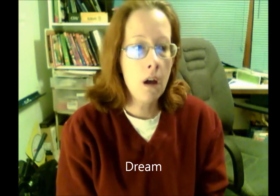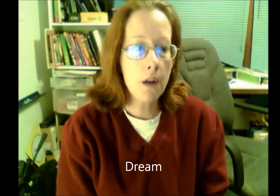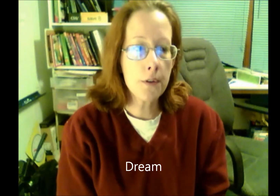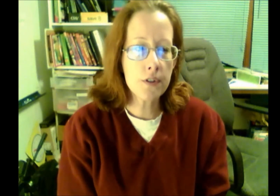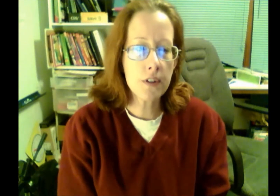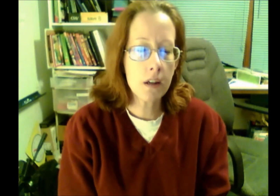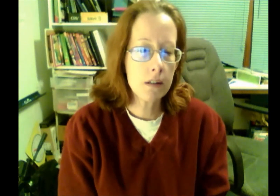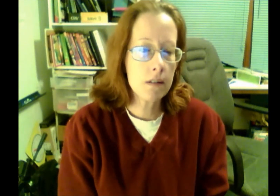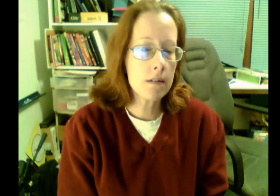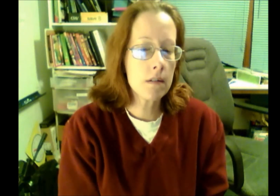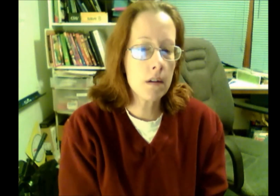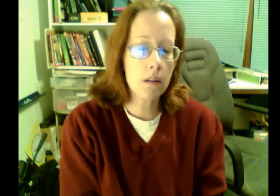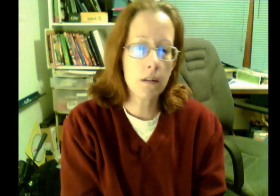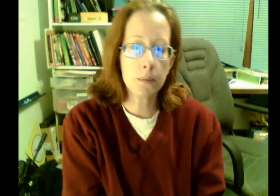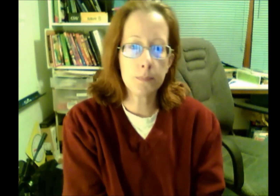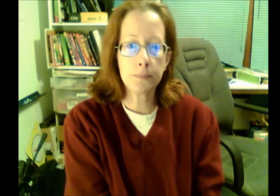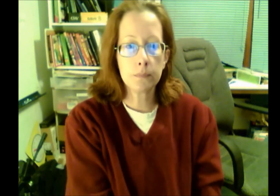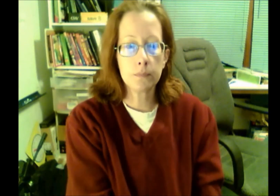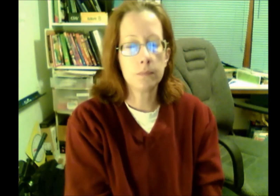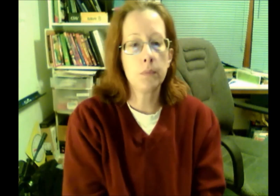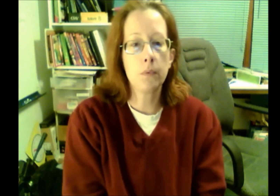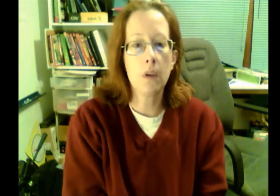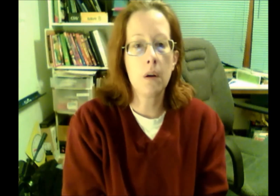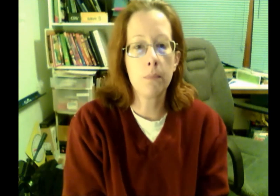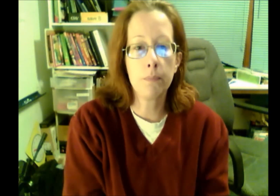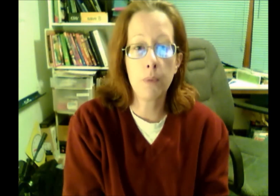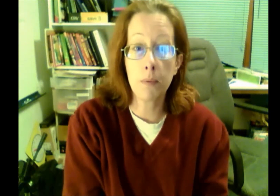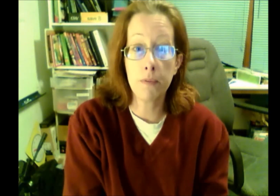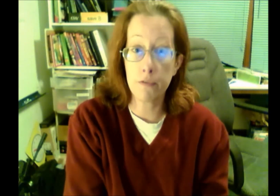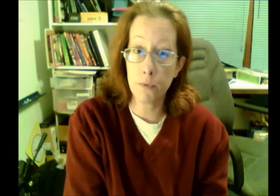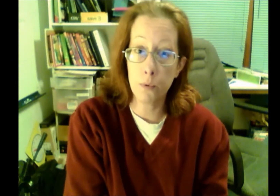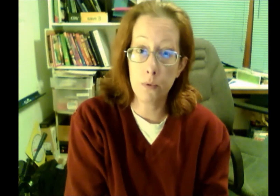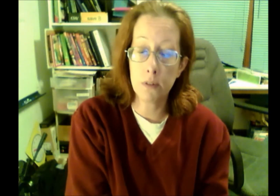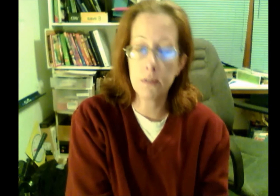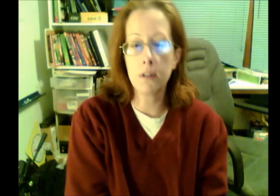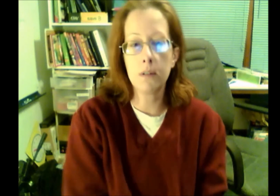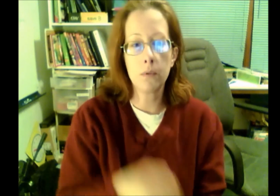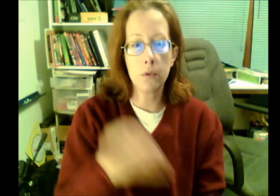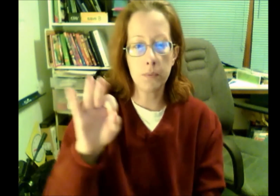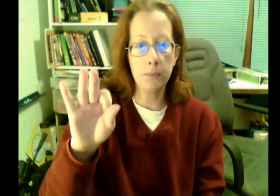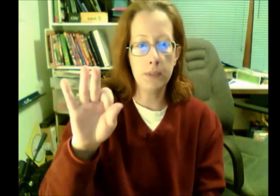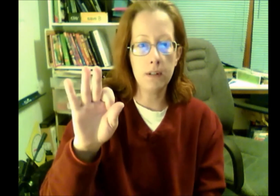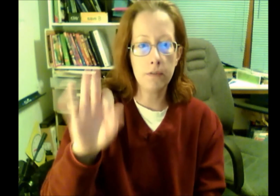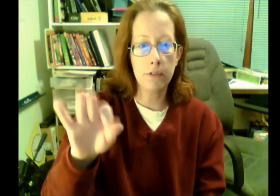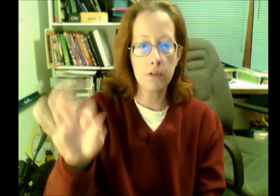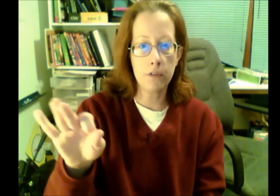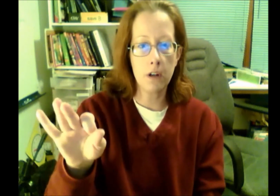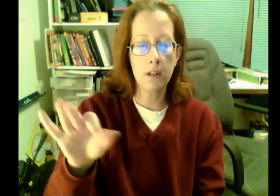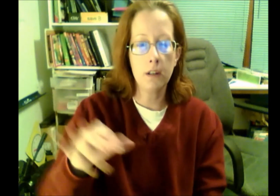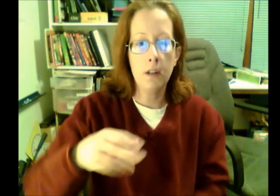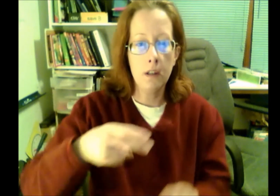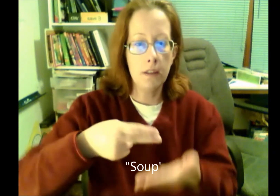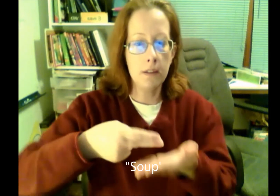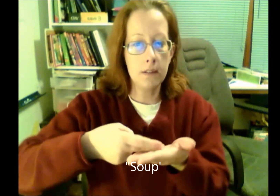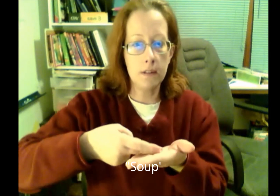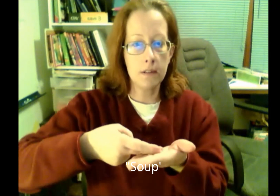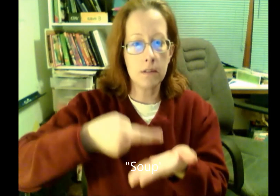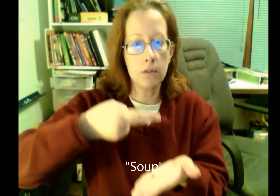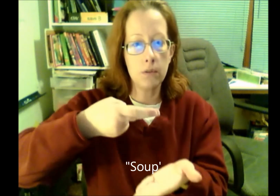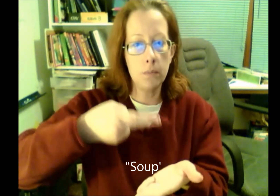Other signs are probably for food. Of course, we did French fry. This is soup.